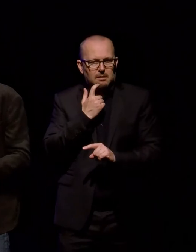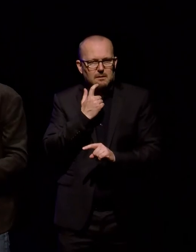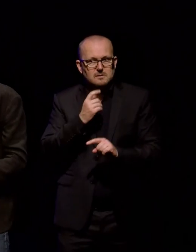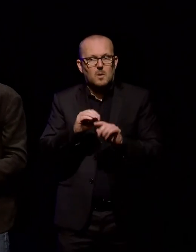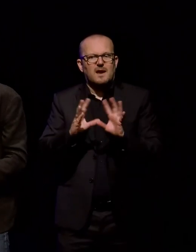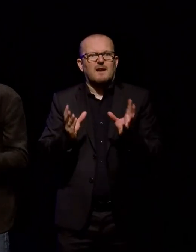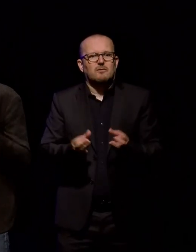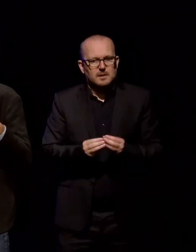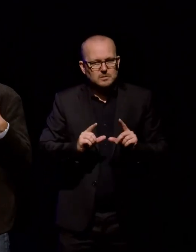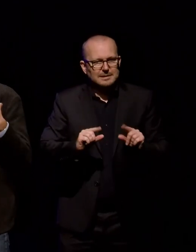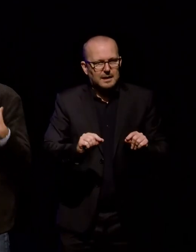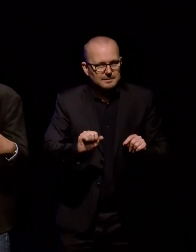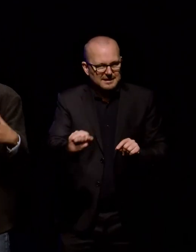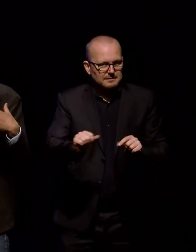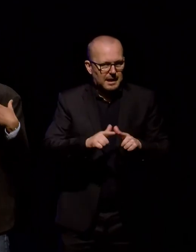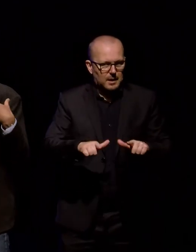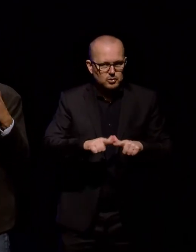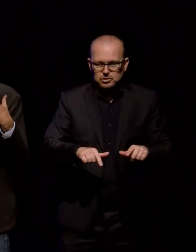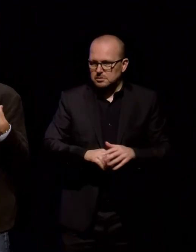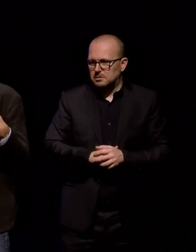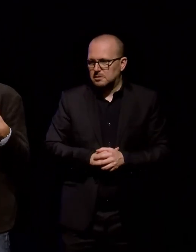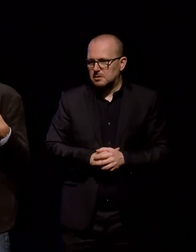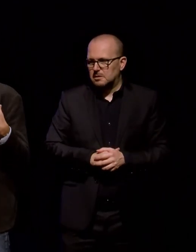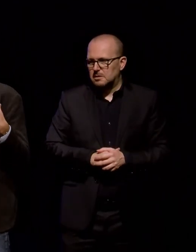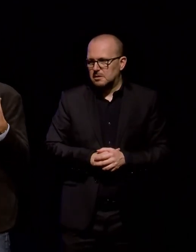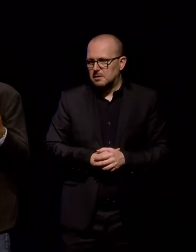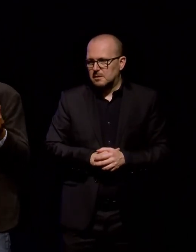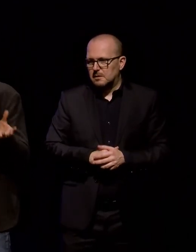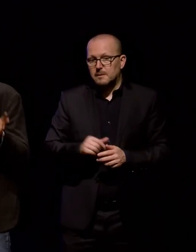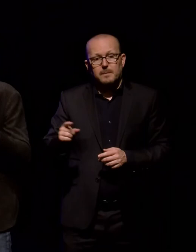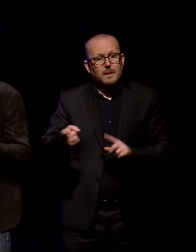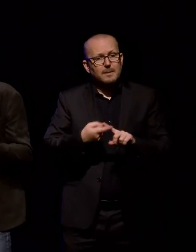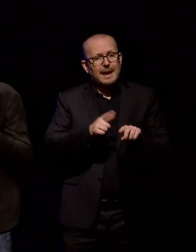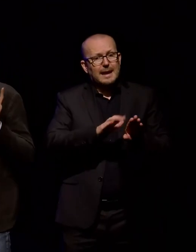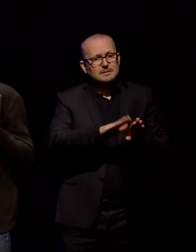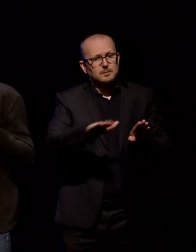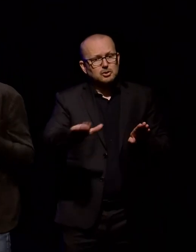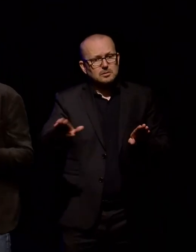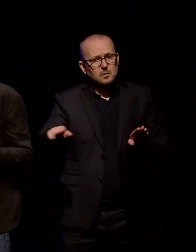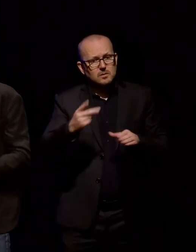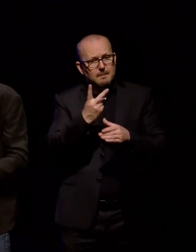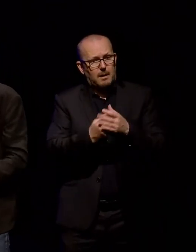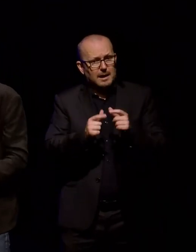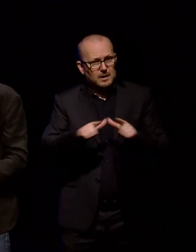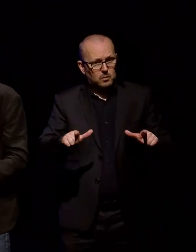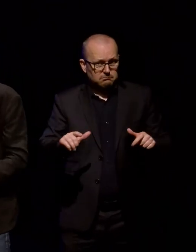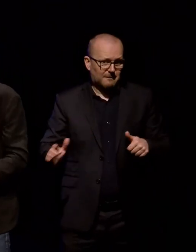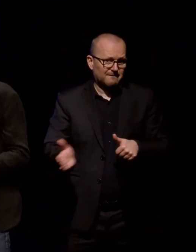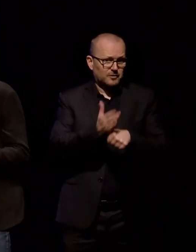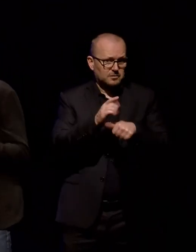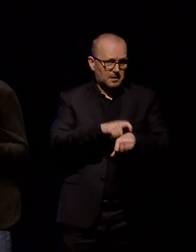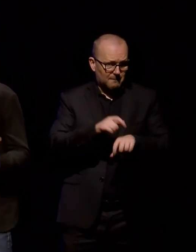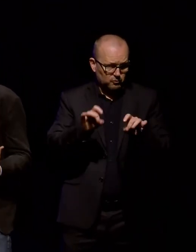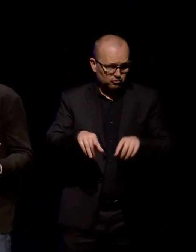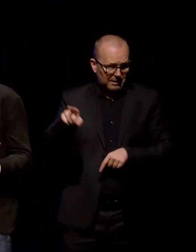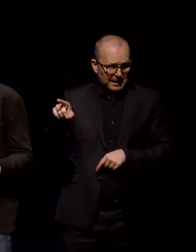language. The exhibition was totally bilingual, which was kind of a premiere for Australia